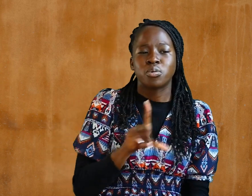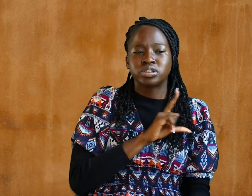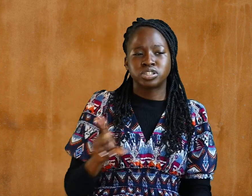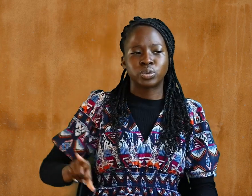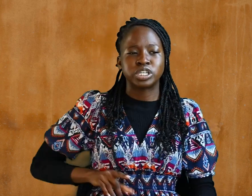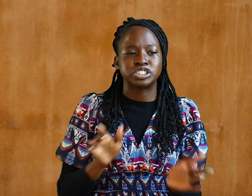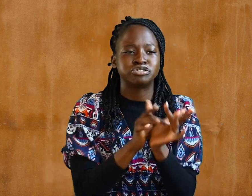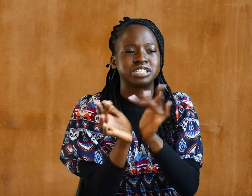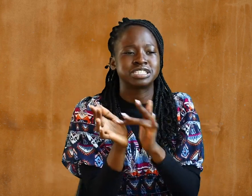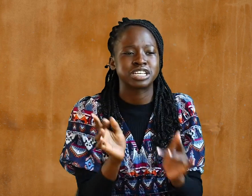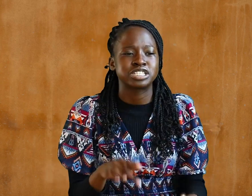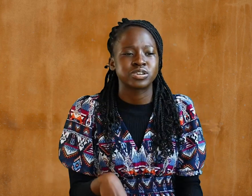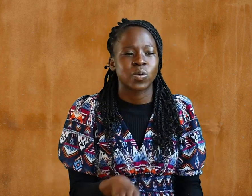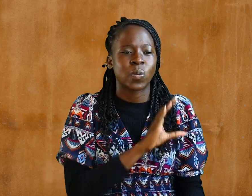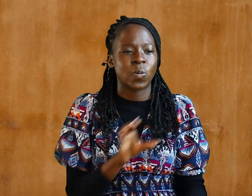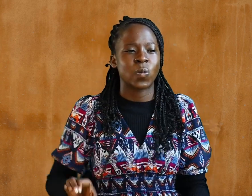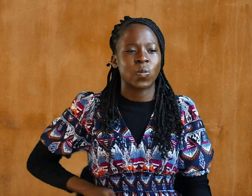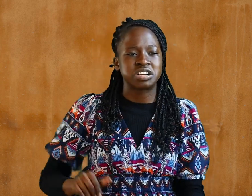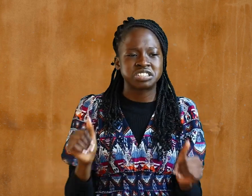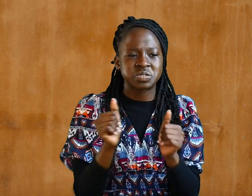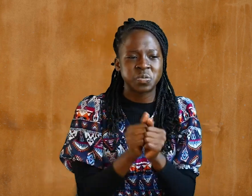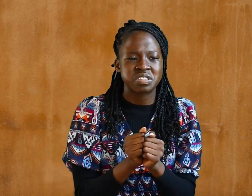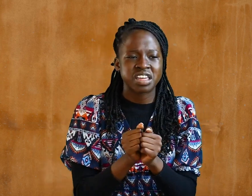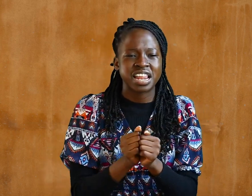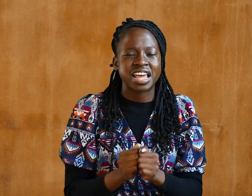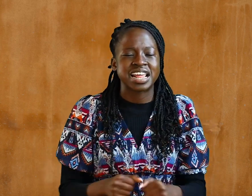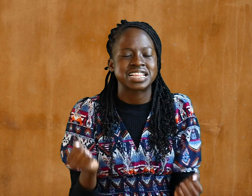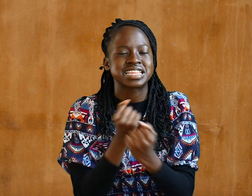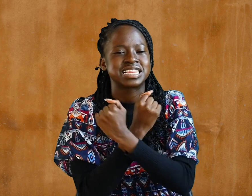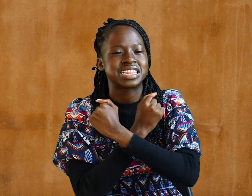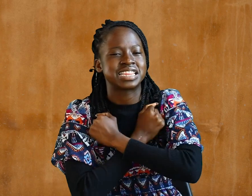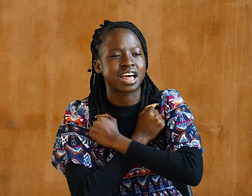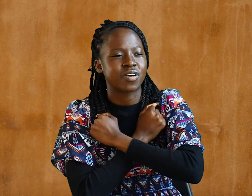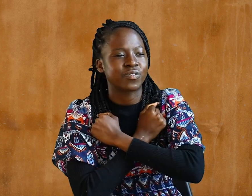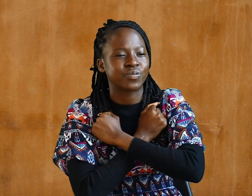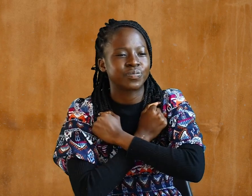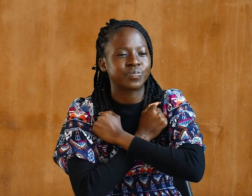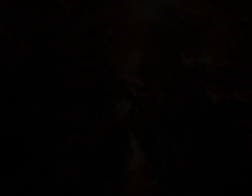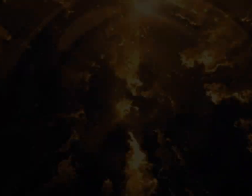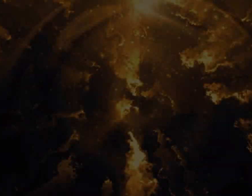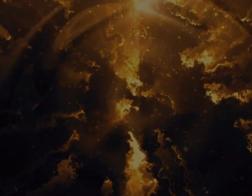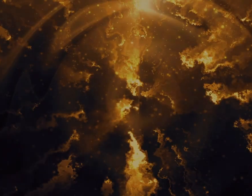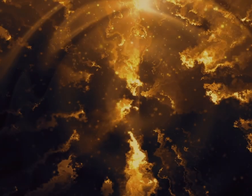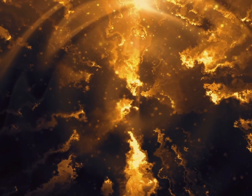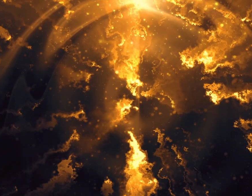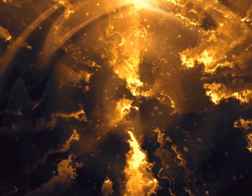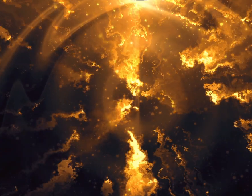Jesus Christ with an undying love. Thank you.